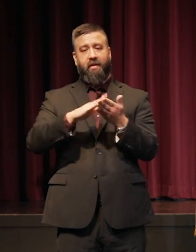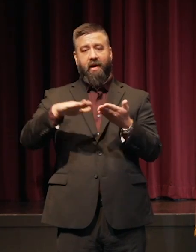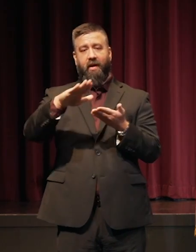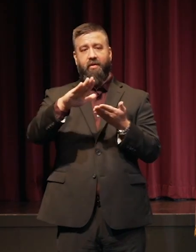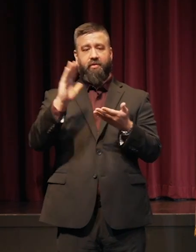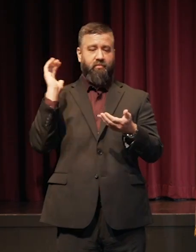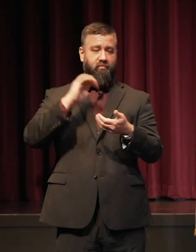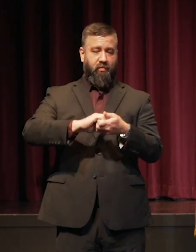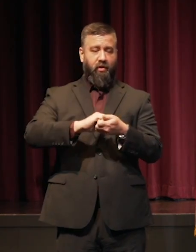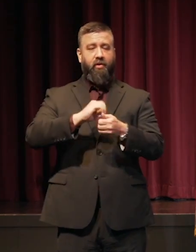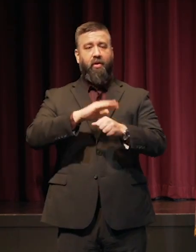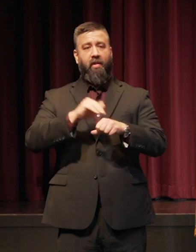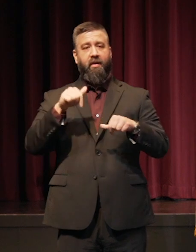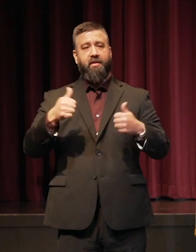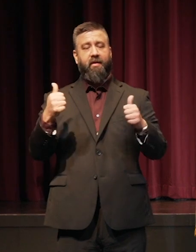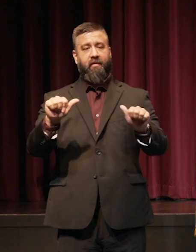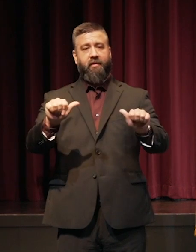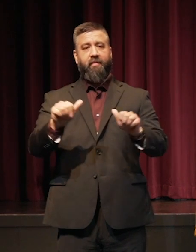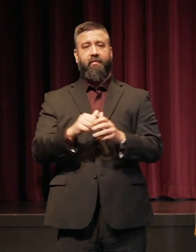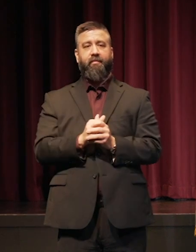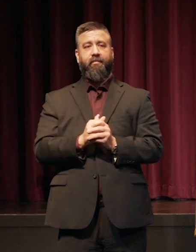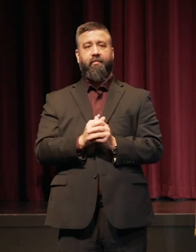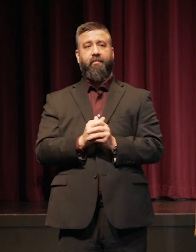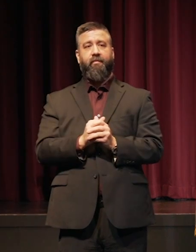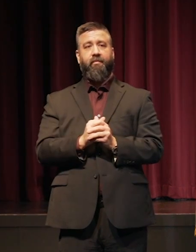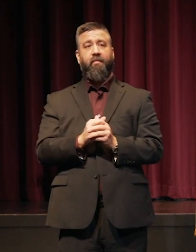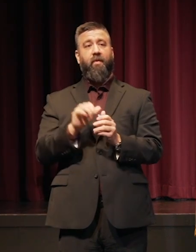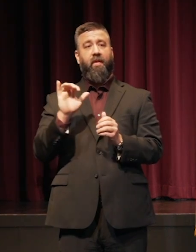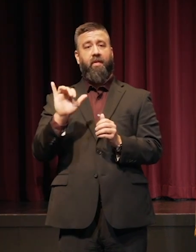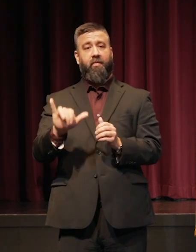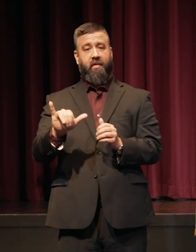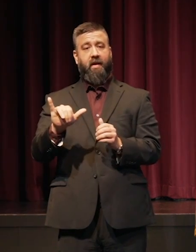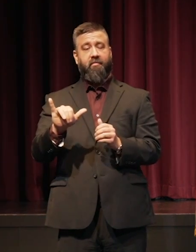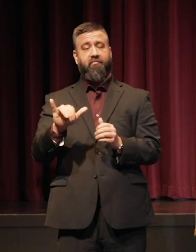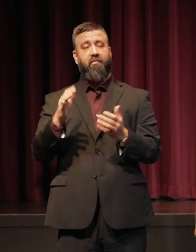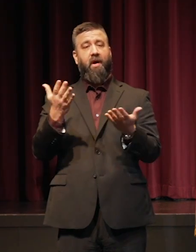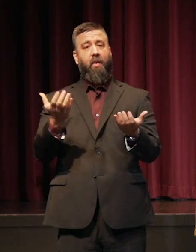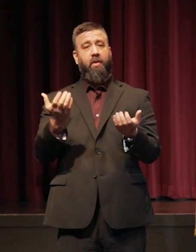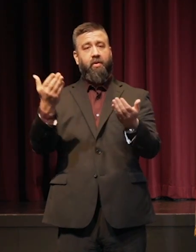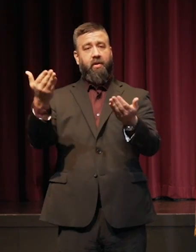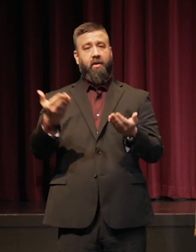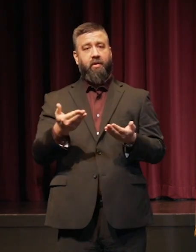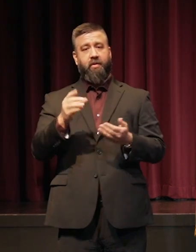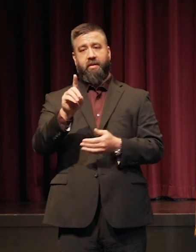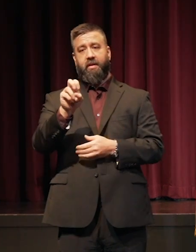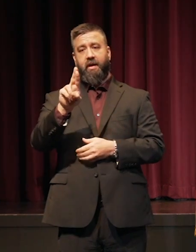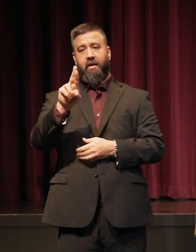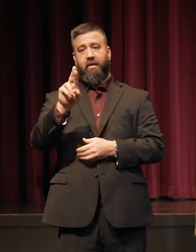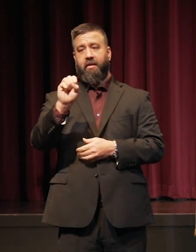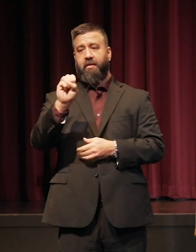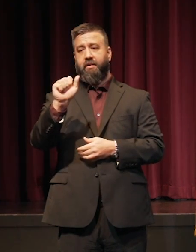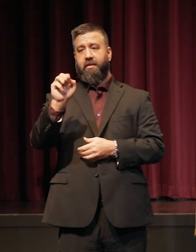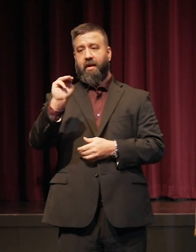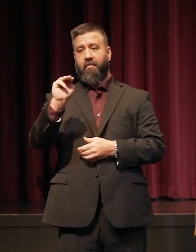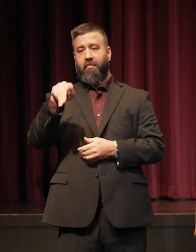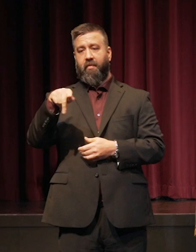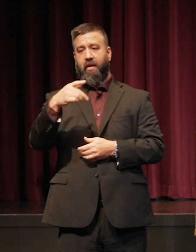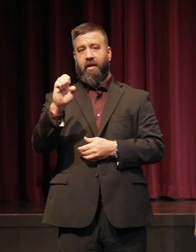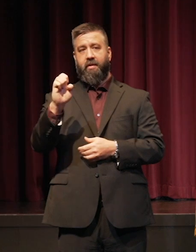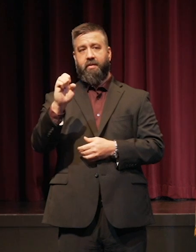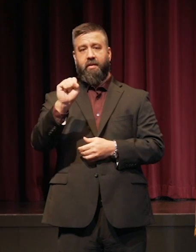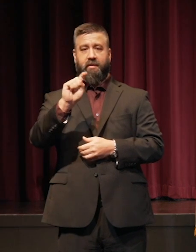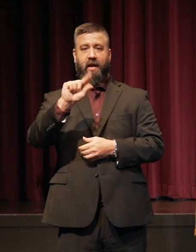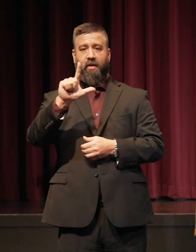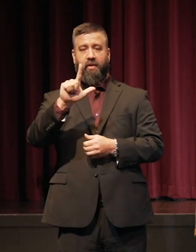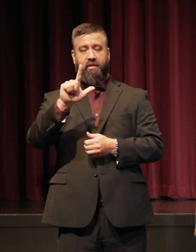to partner on this effort. And with that, I'd now like to introduce Dr. Sam Page, St. Louis County